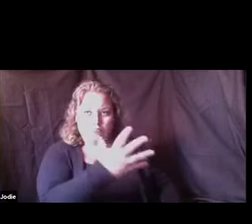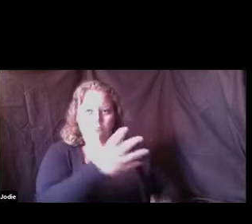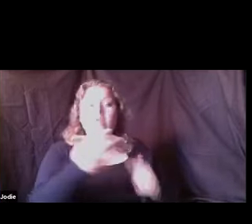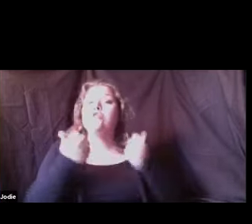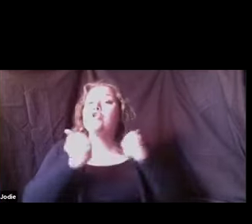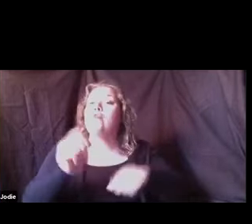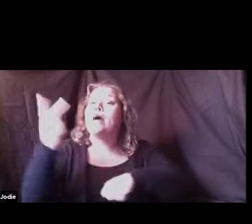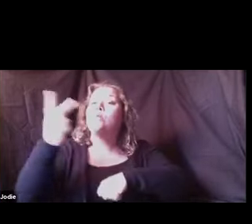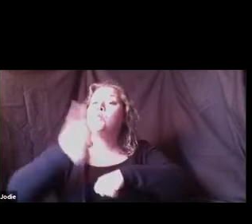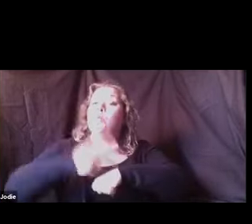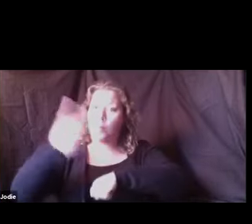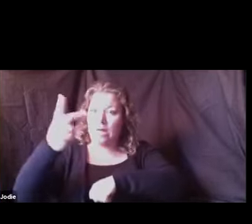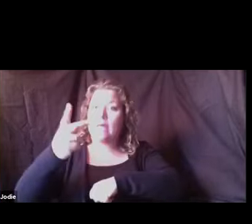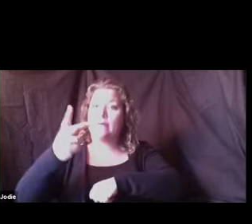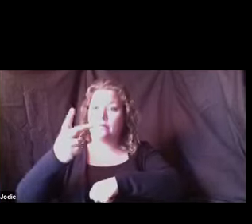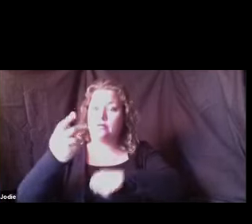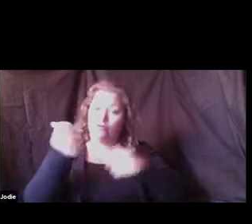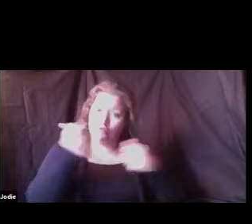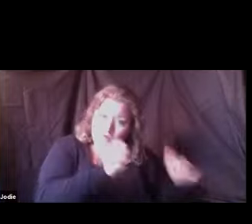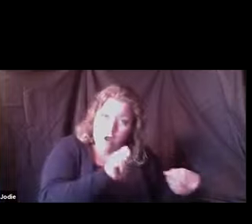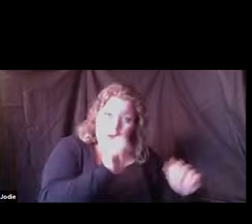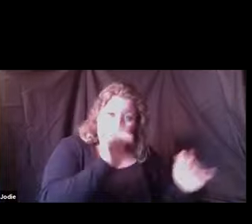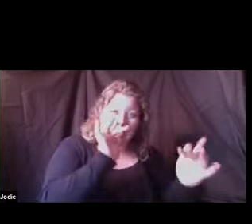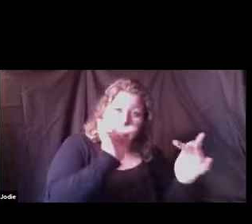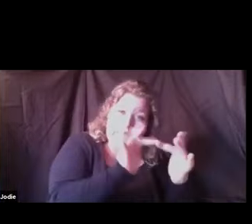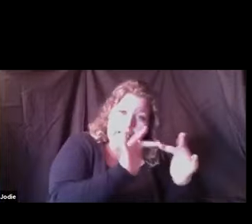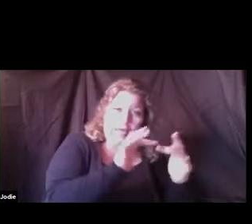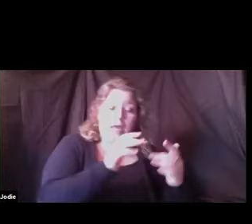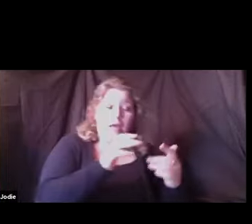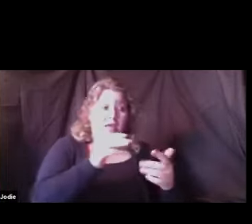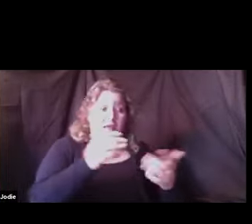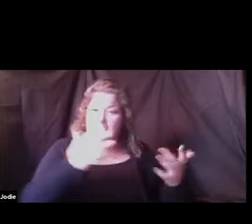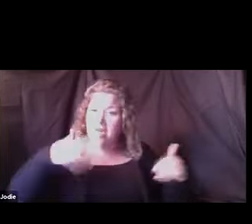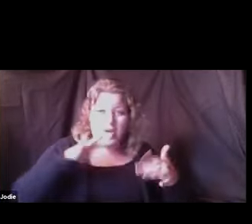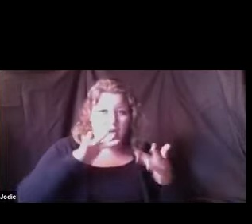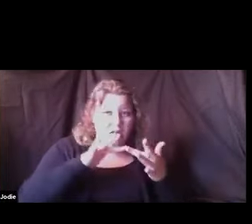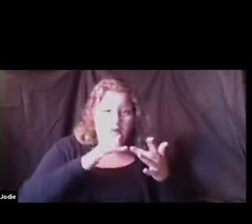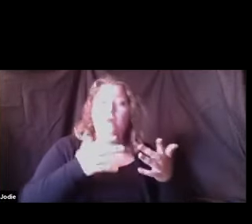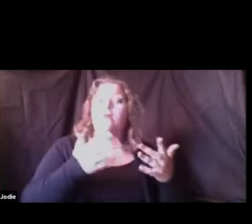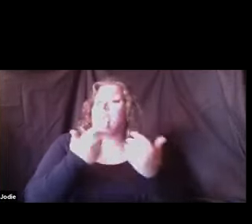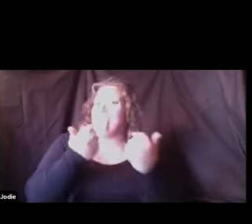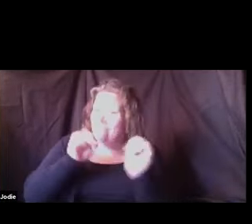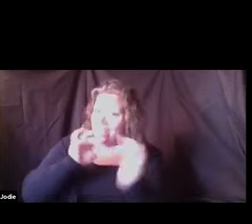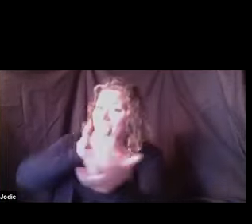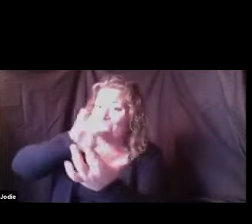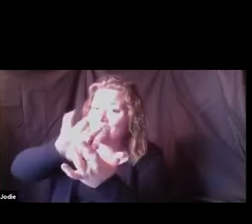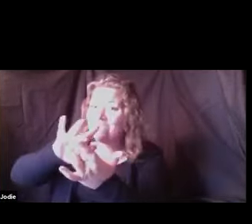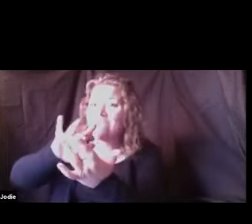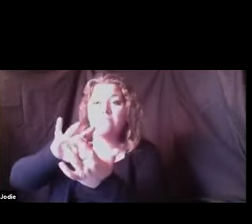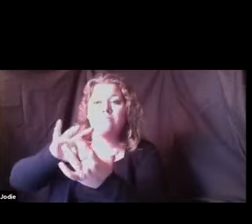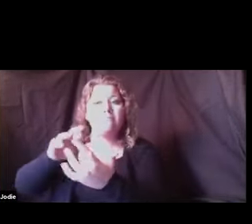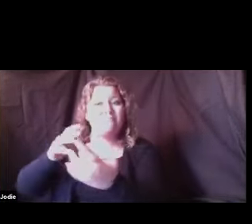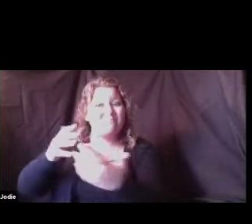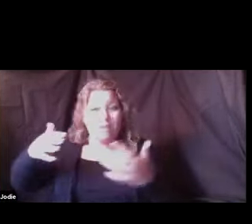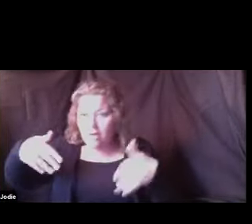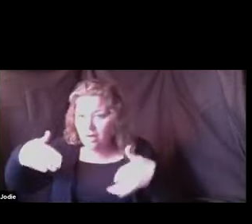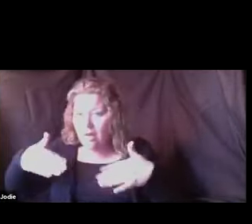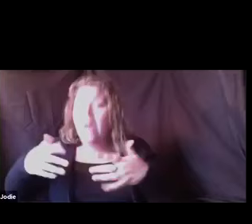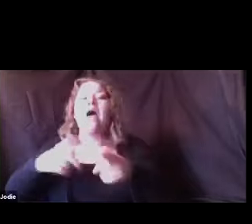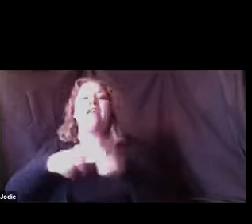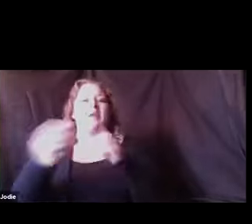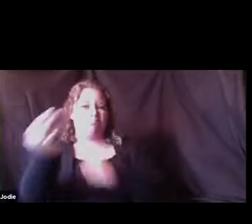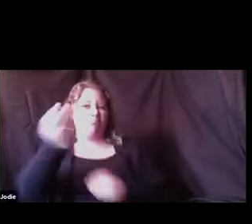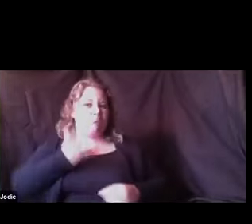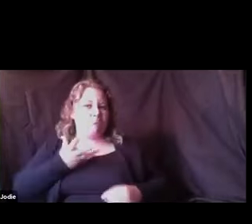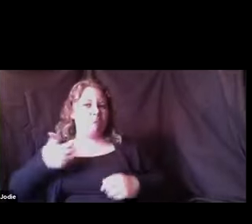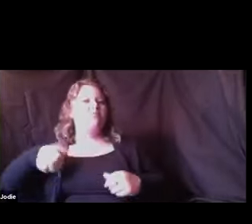2 attempts, they turn the list over to us, and then we make those calls. So there were about 36 of those that we got back from the